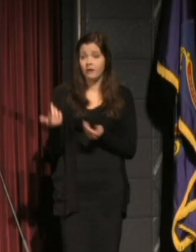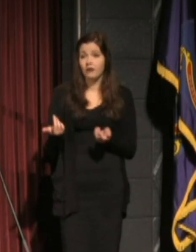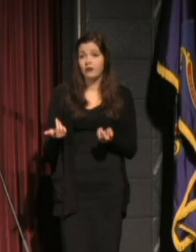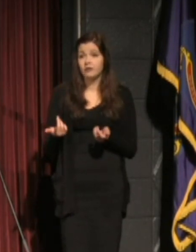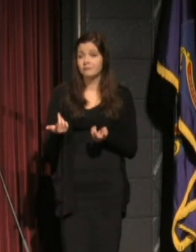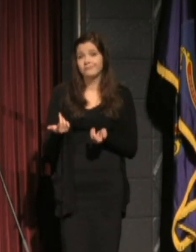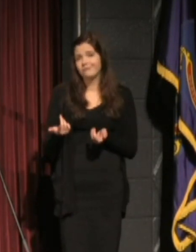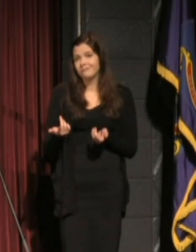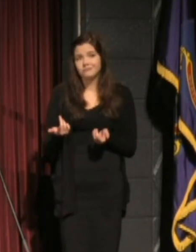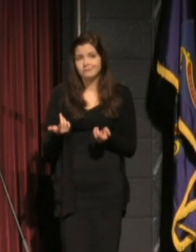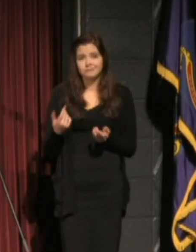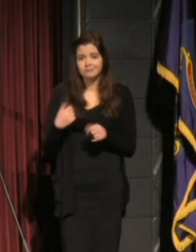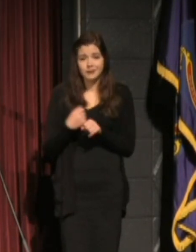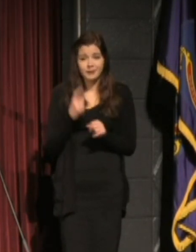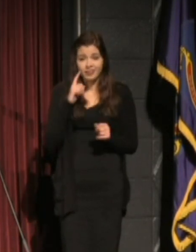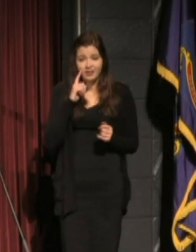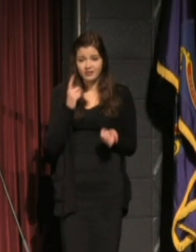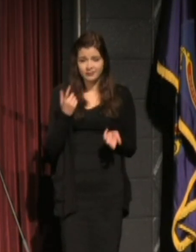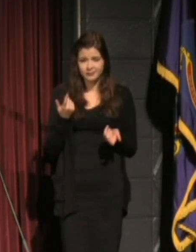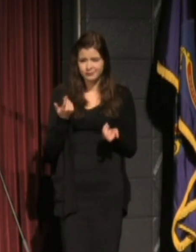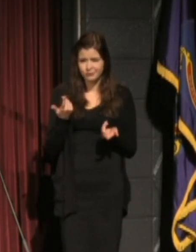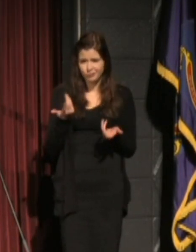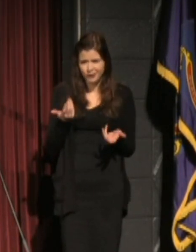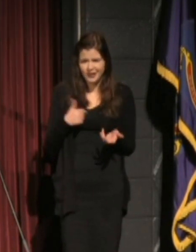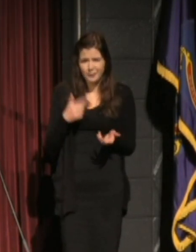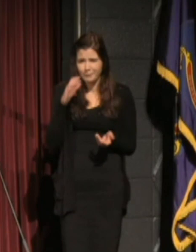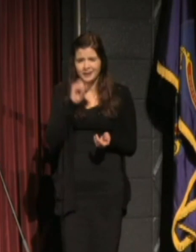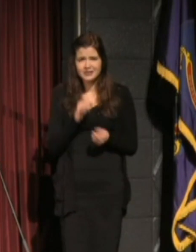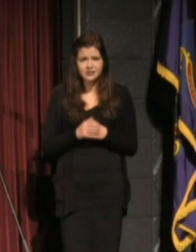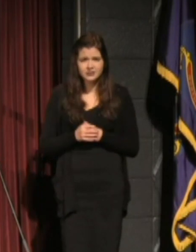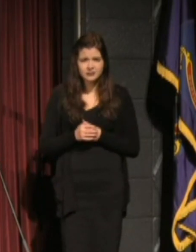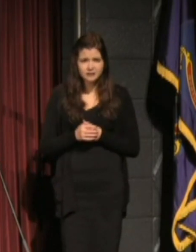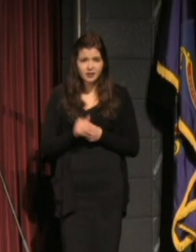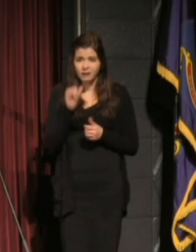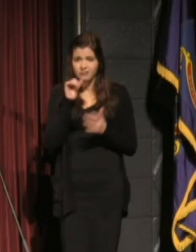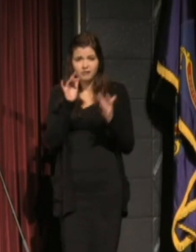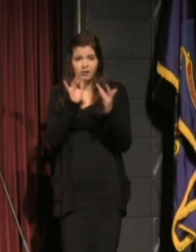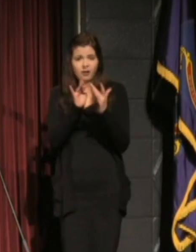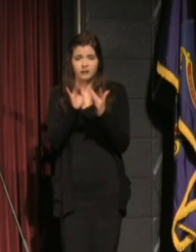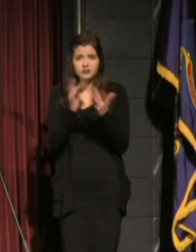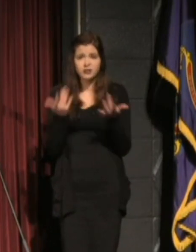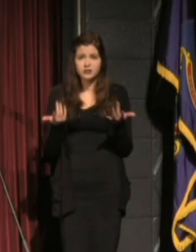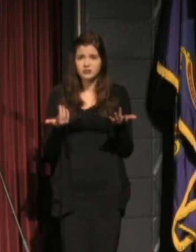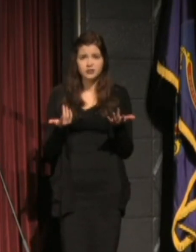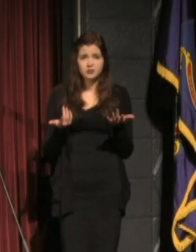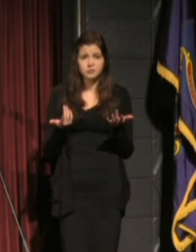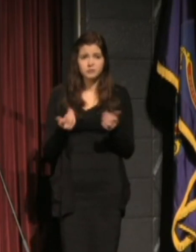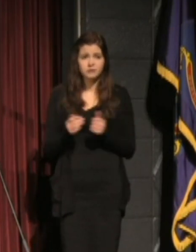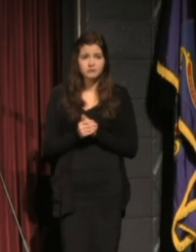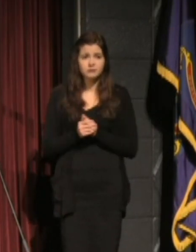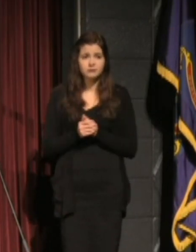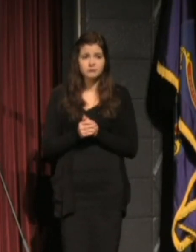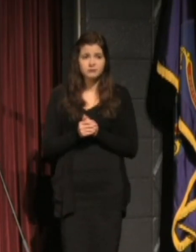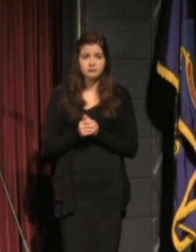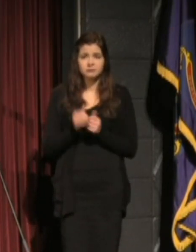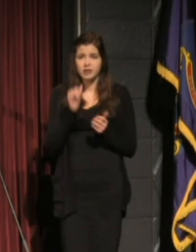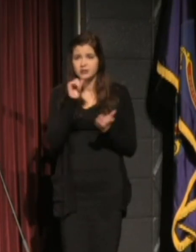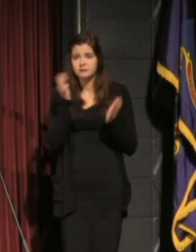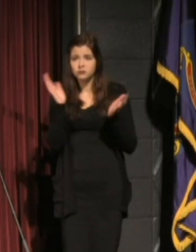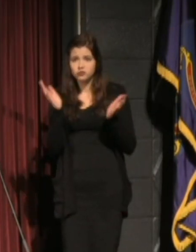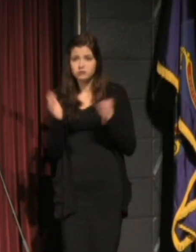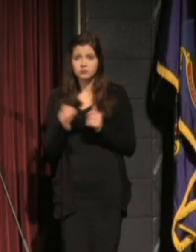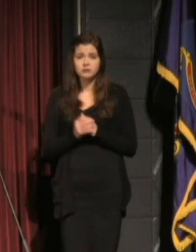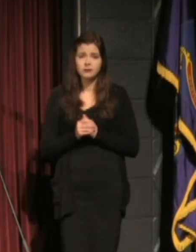it just kind of made me think, what have I missed out? Not contacting him and visiting somewhat.